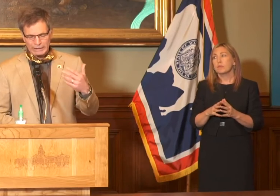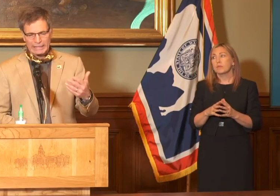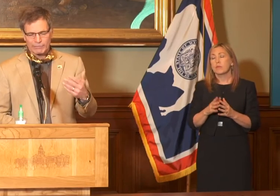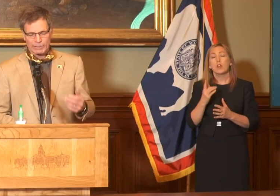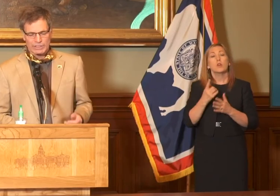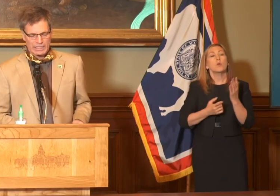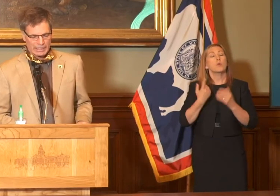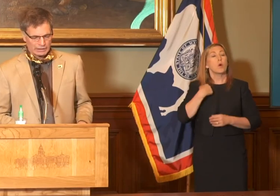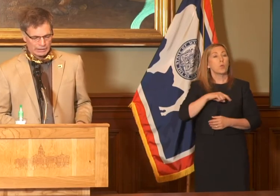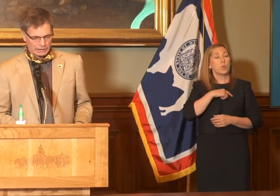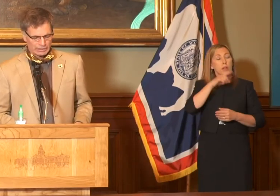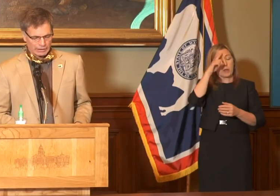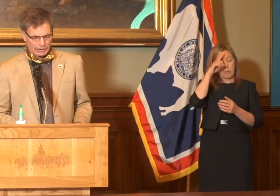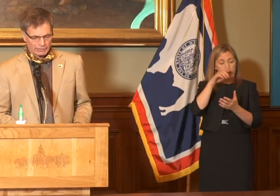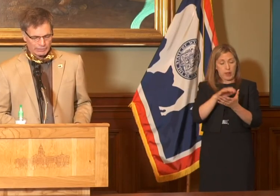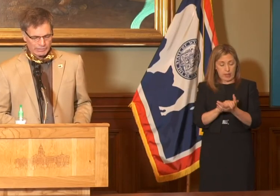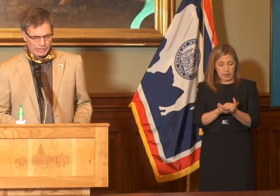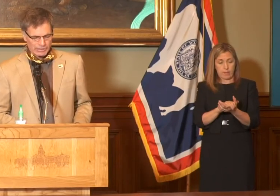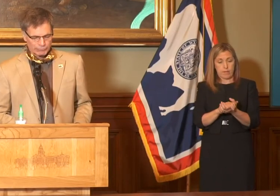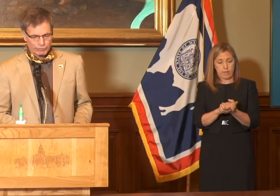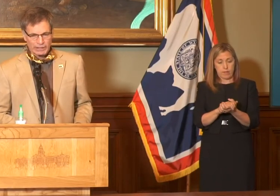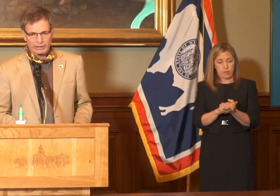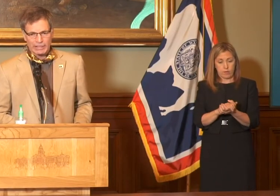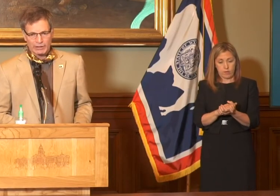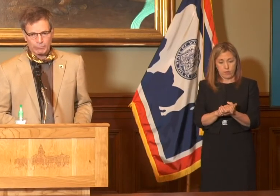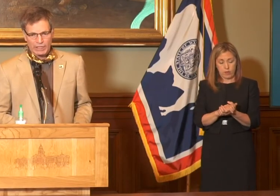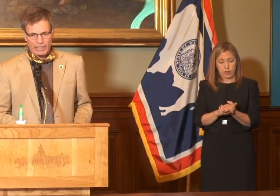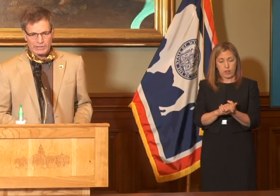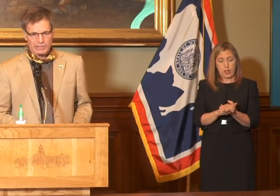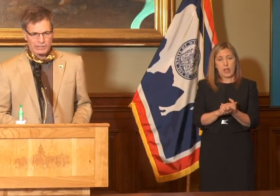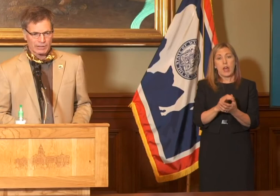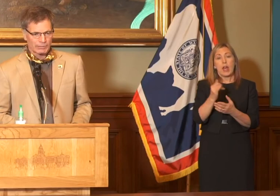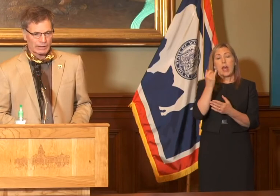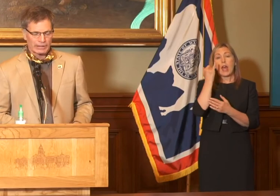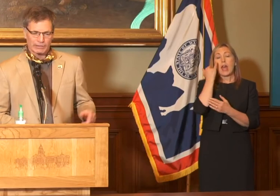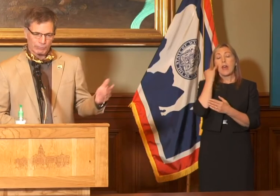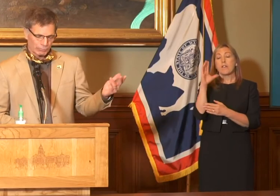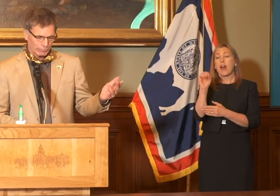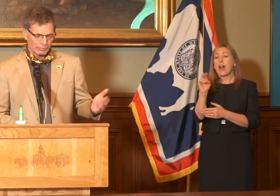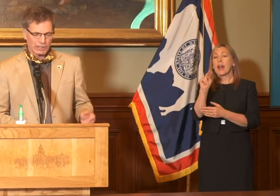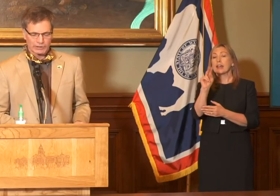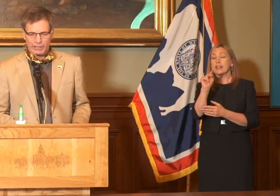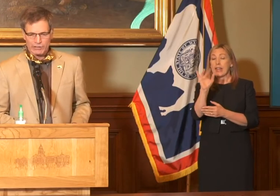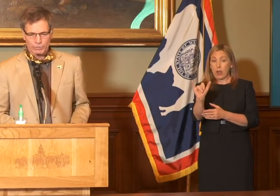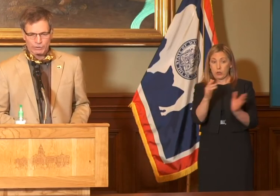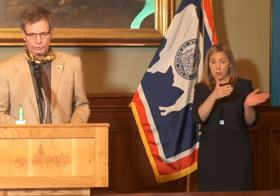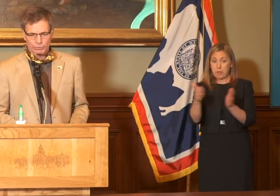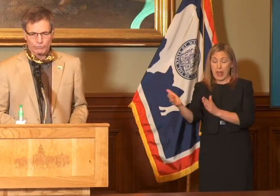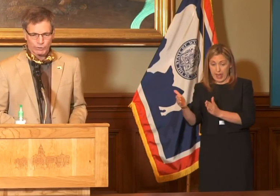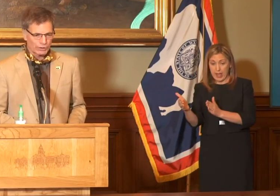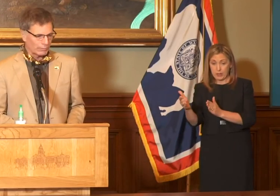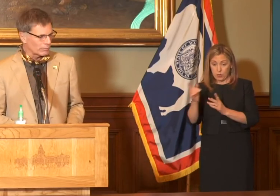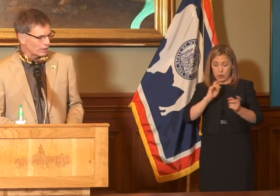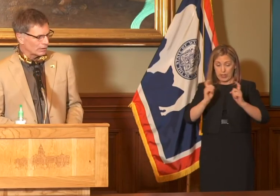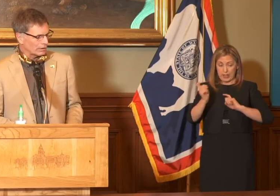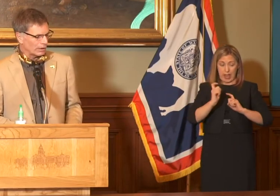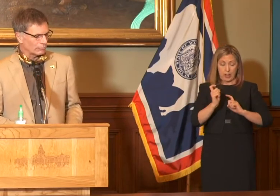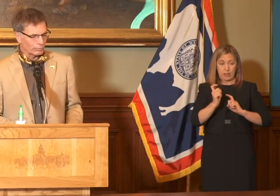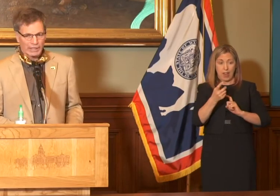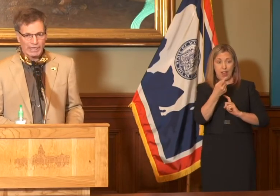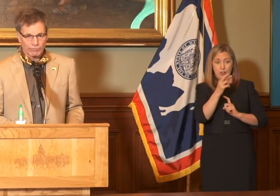what we believe is that if we get county plans, Dr. Harris will review